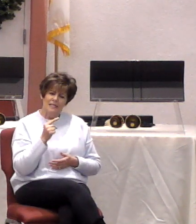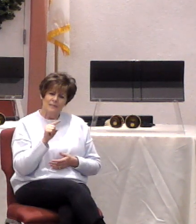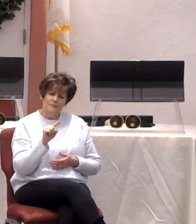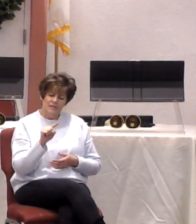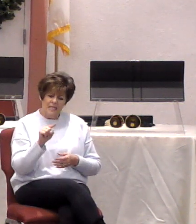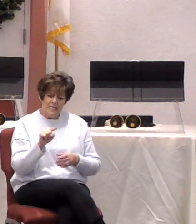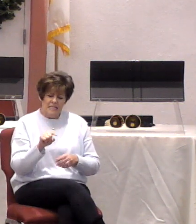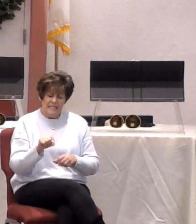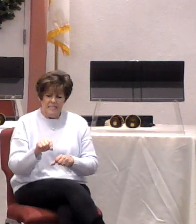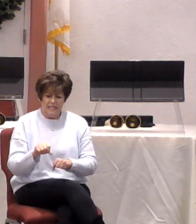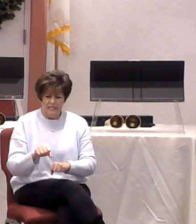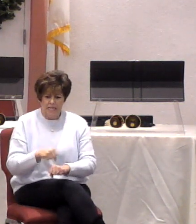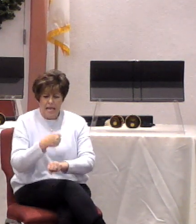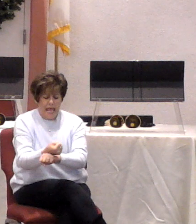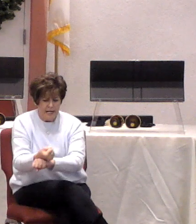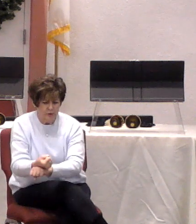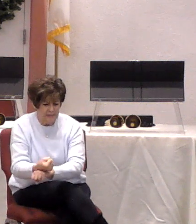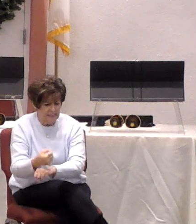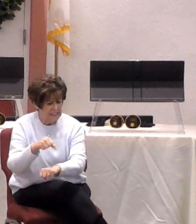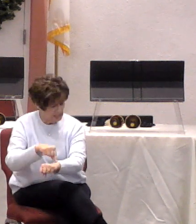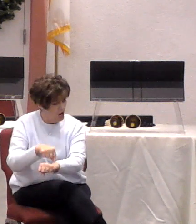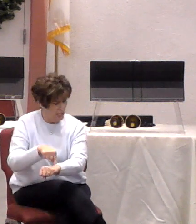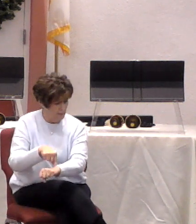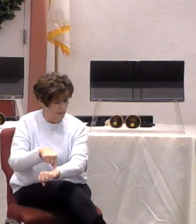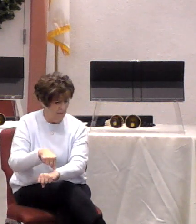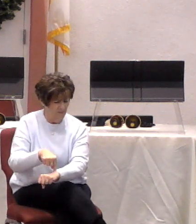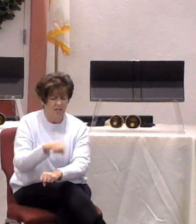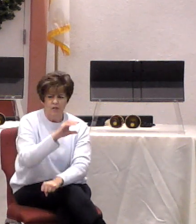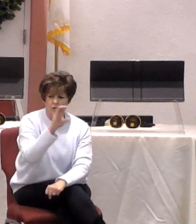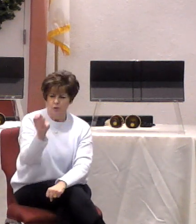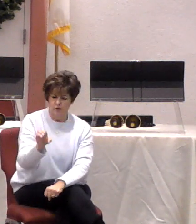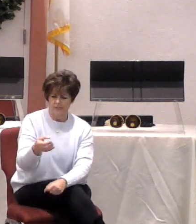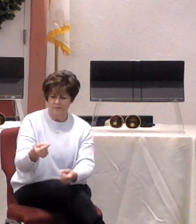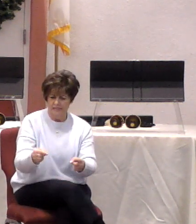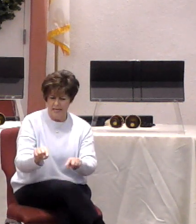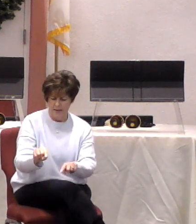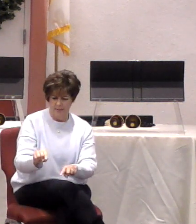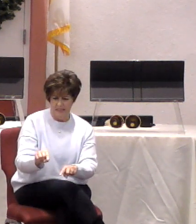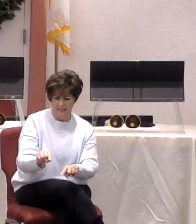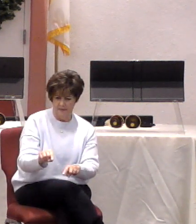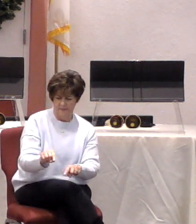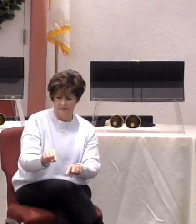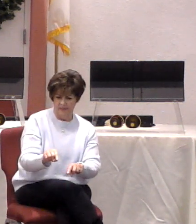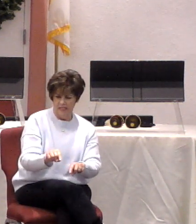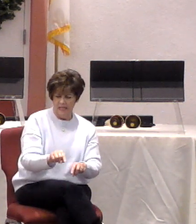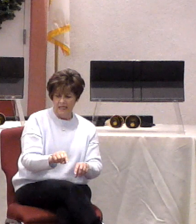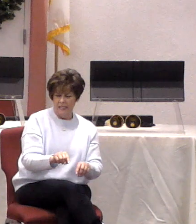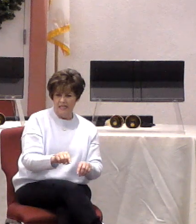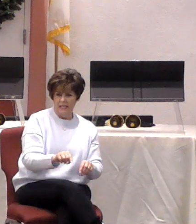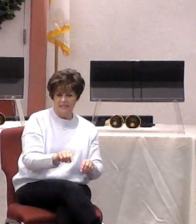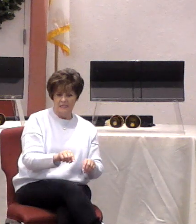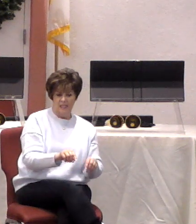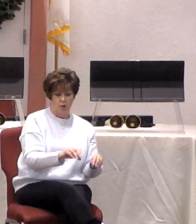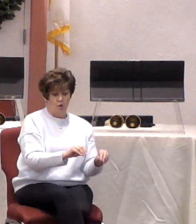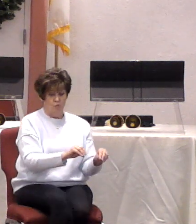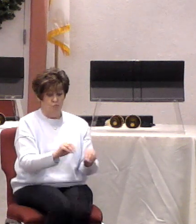time. The Christmas event, it's very specifically placed. It's anchored in